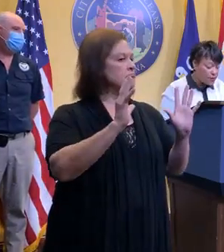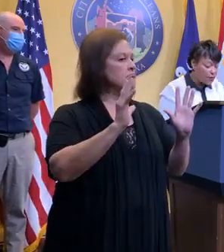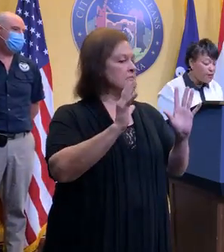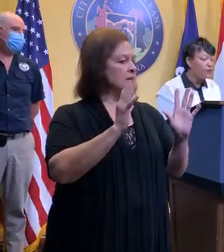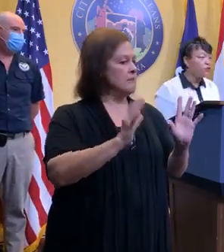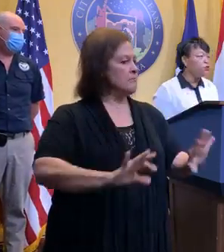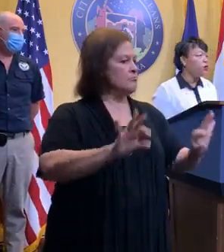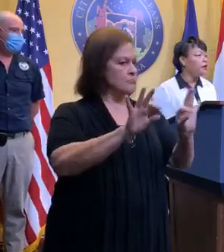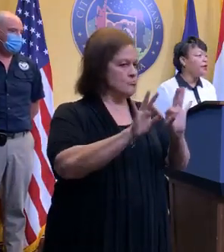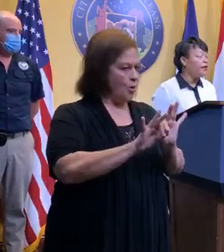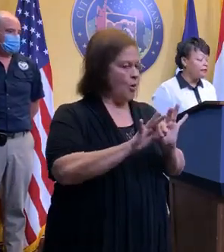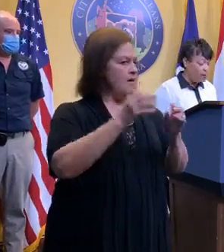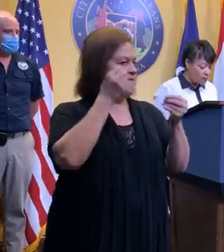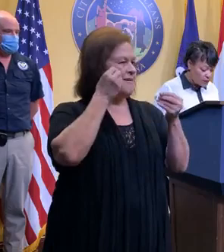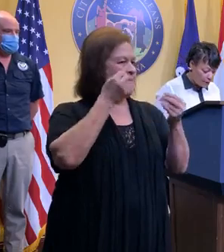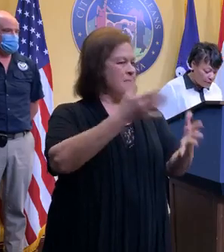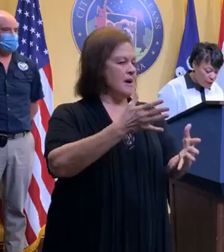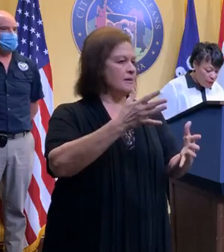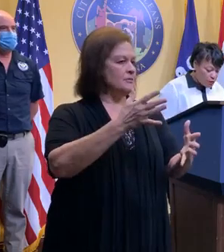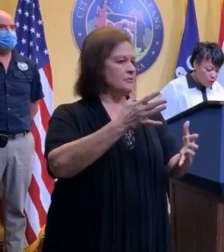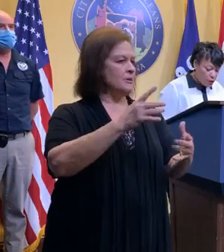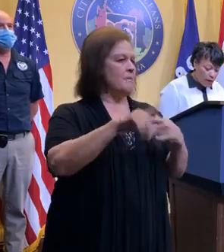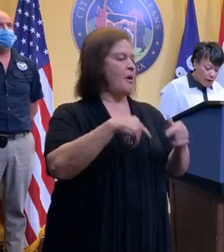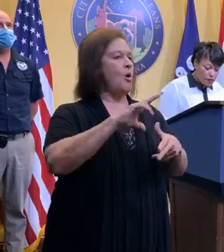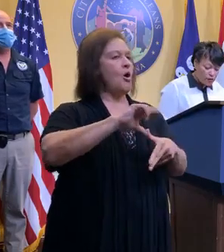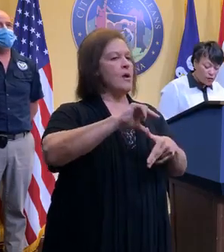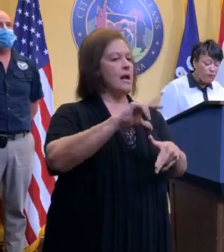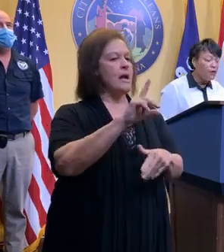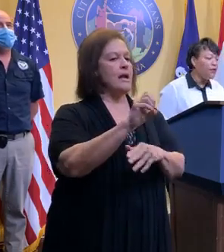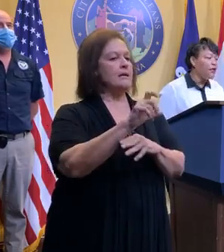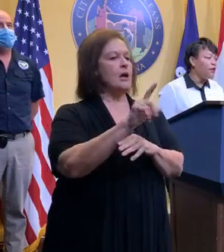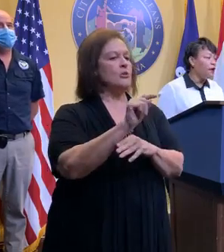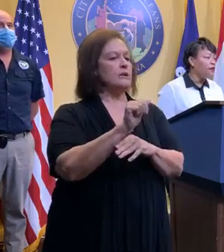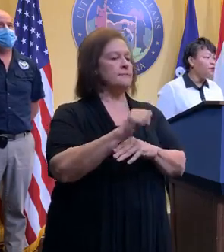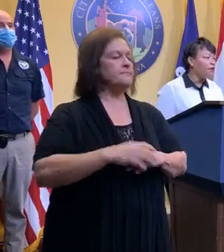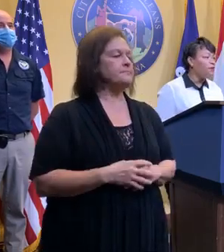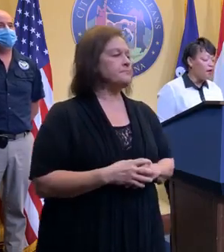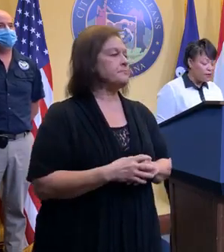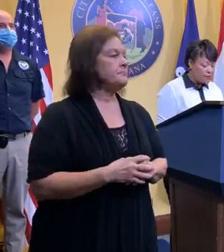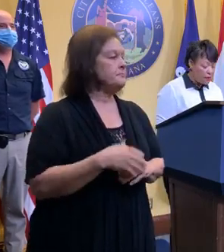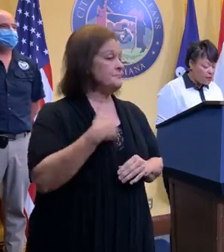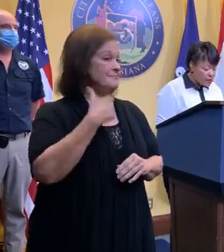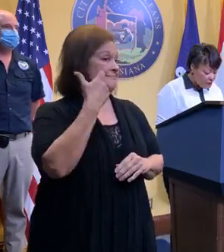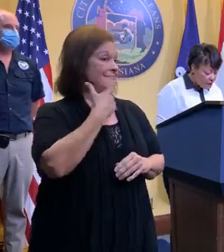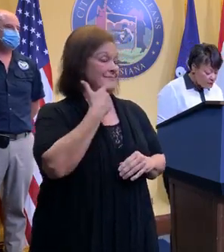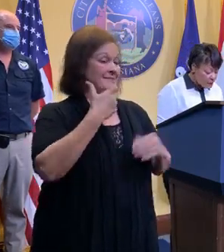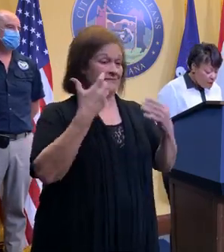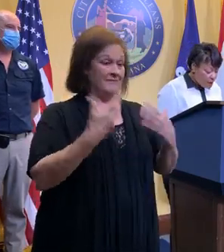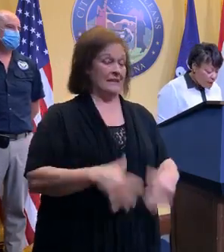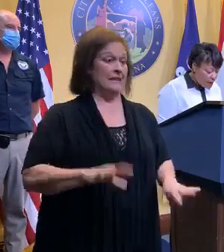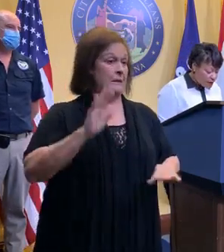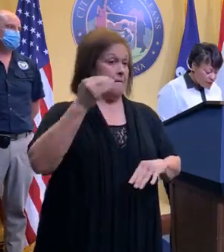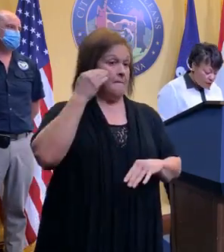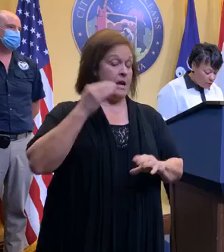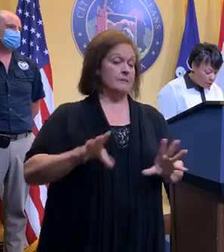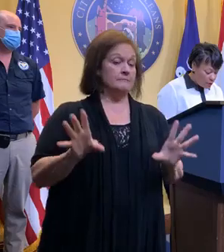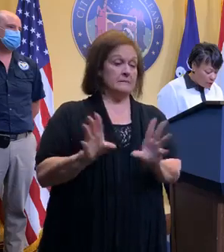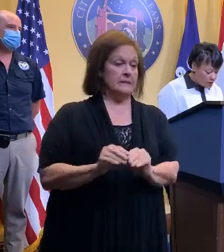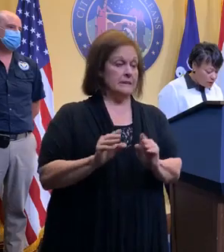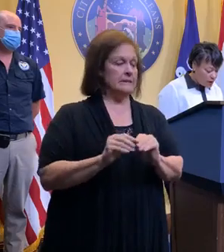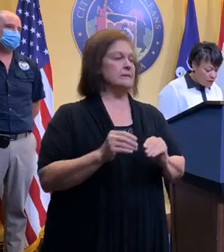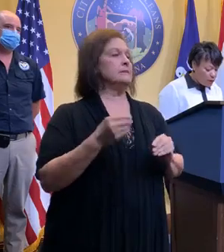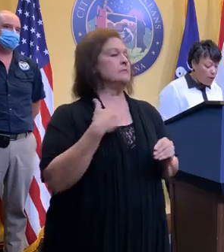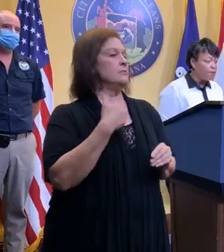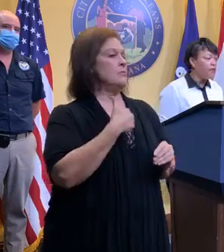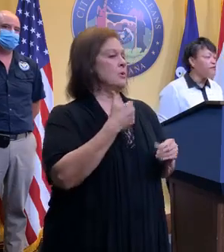information as it relates to Hurricane Delta. So just completing the mayor's briefing, and